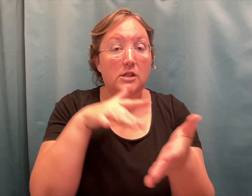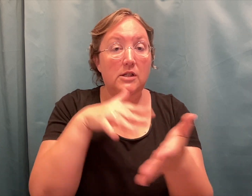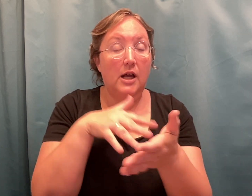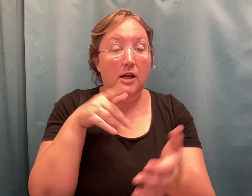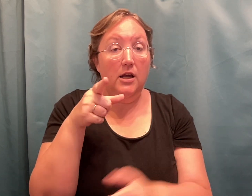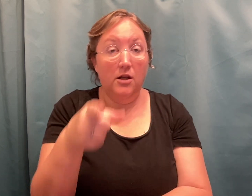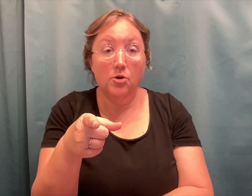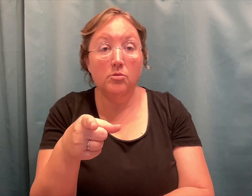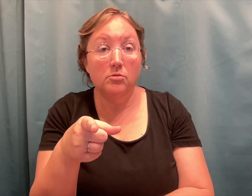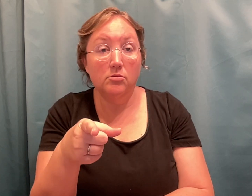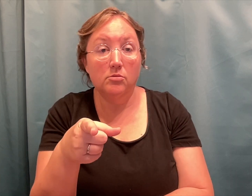study you.